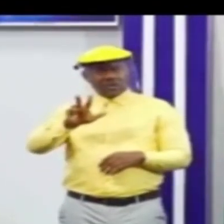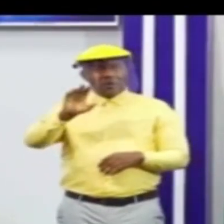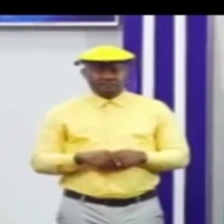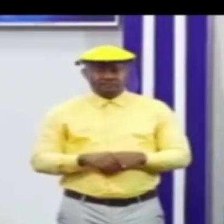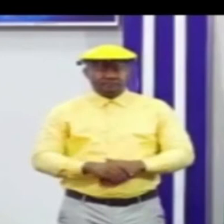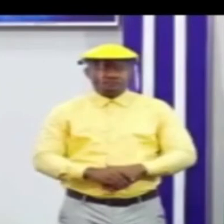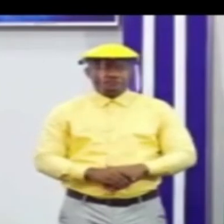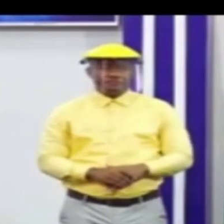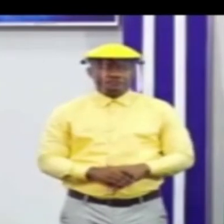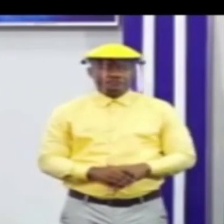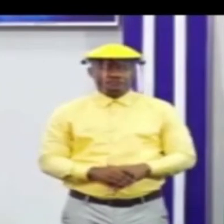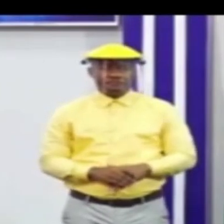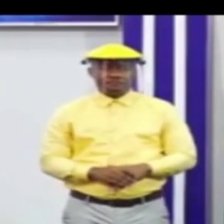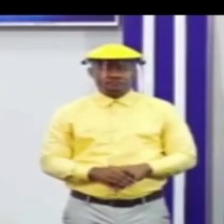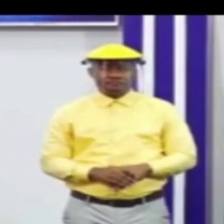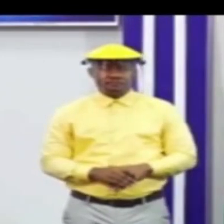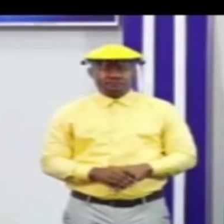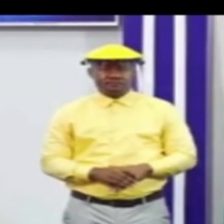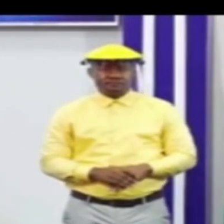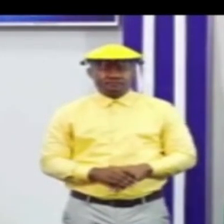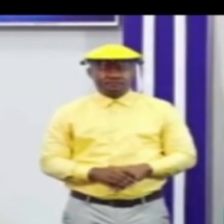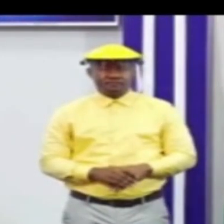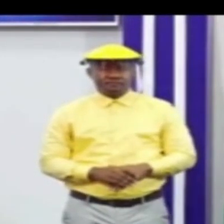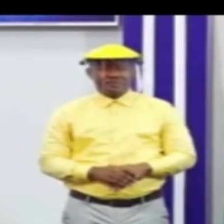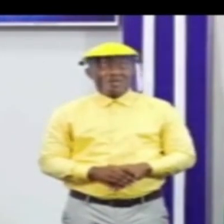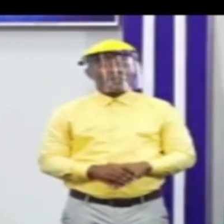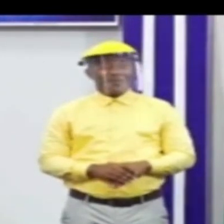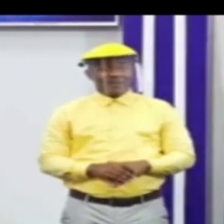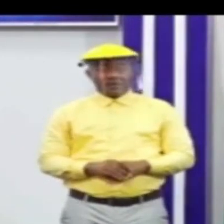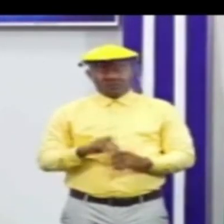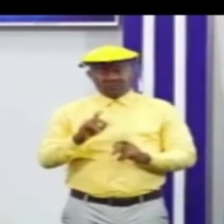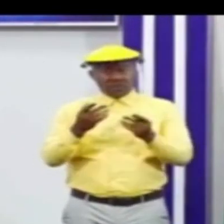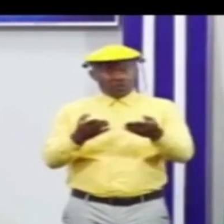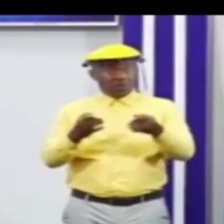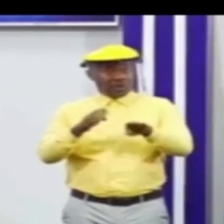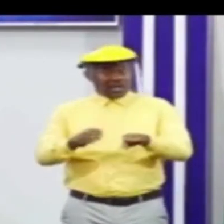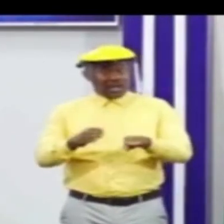0.43%. The age range for the deaths